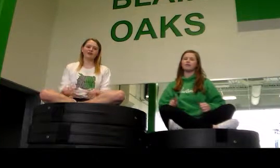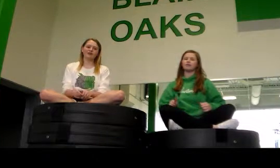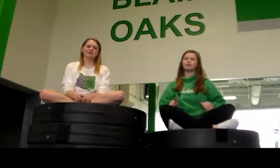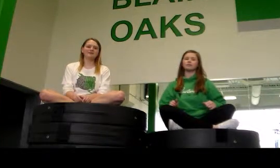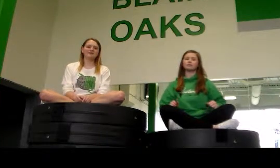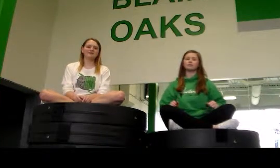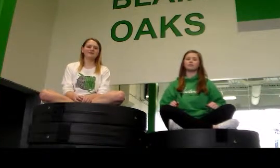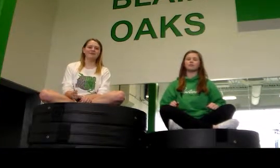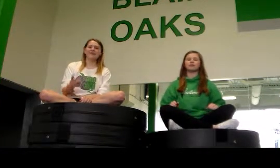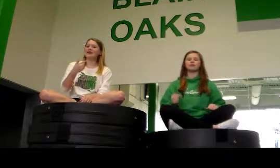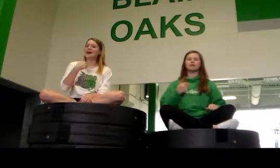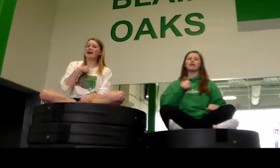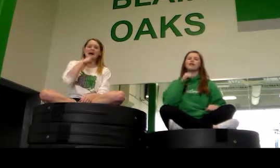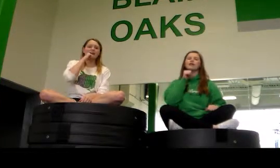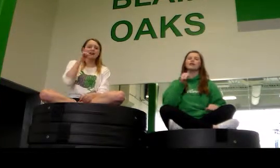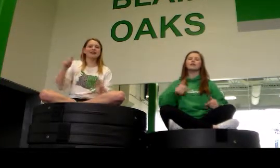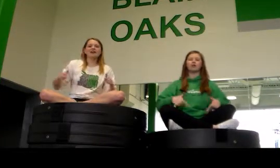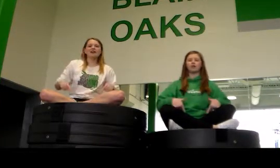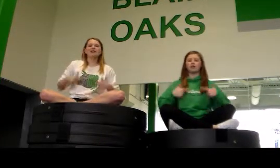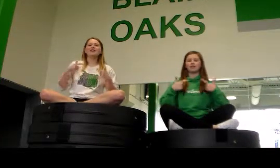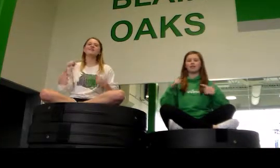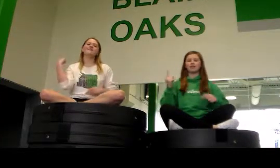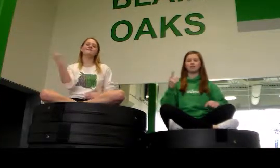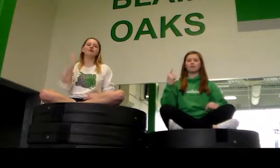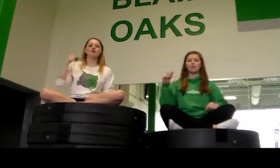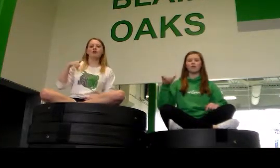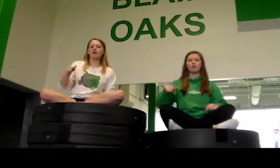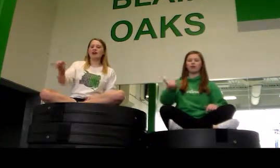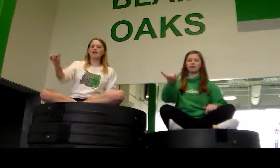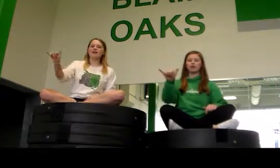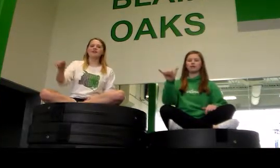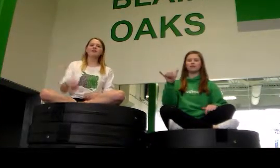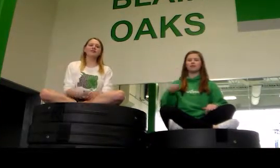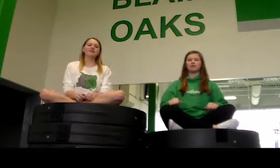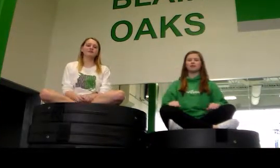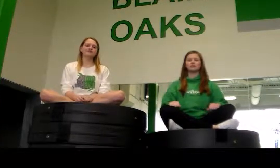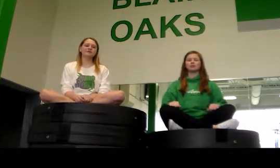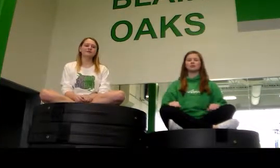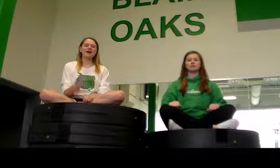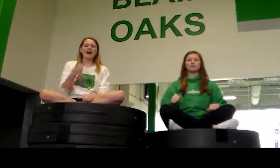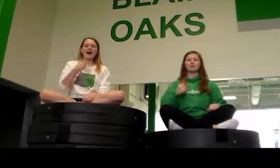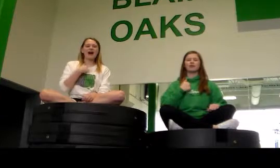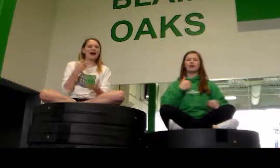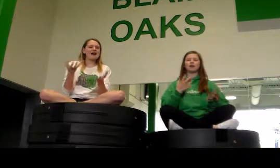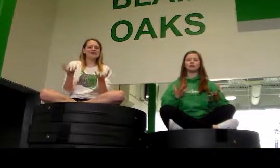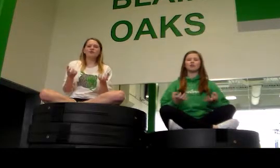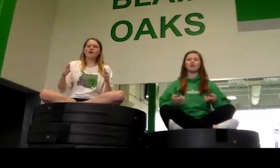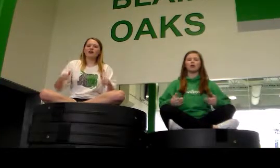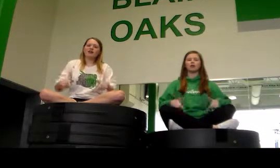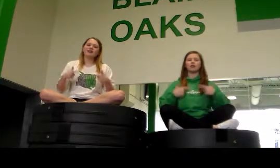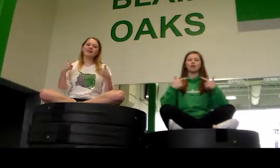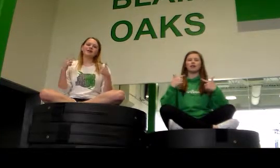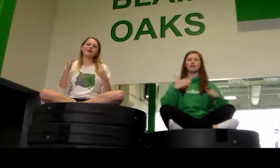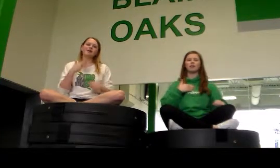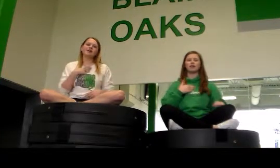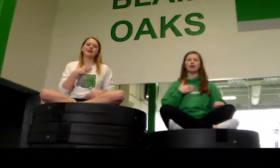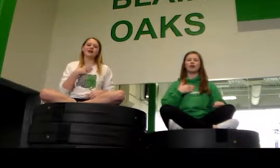I ain't gonna live forever I just wanna live my